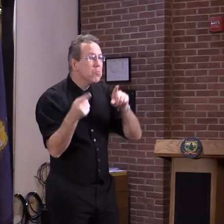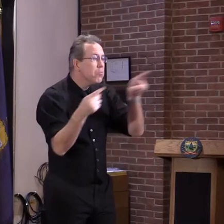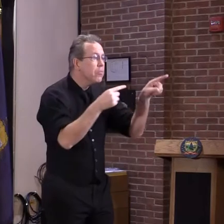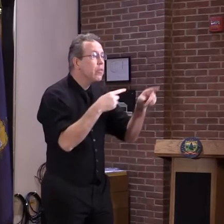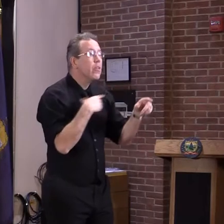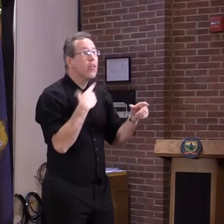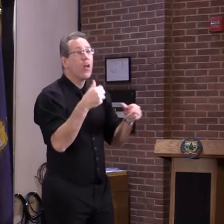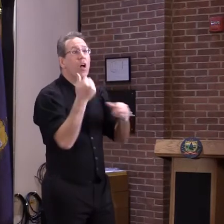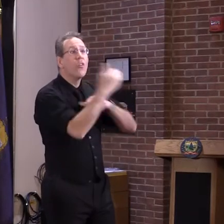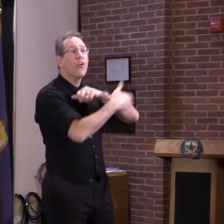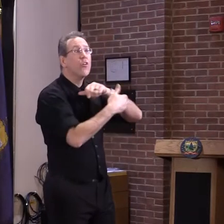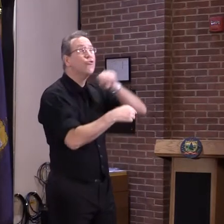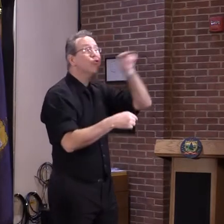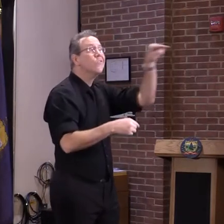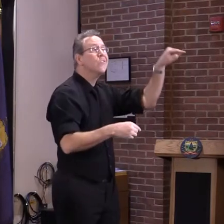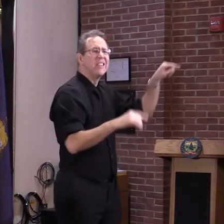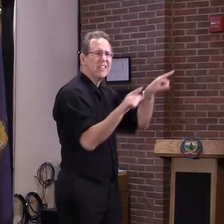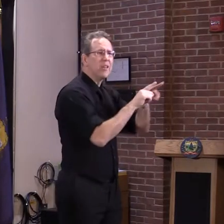factor. The